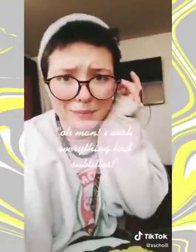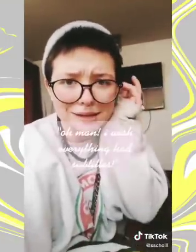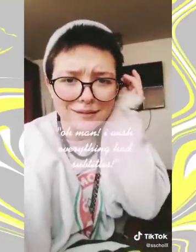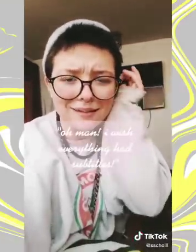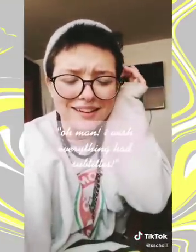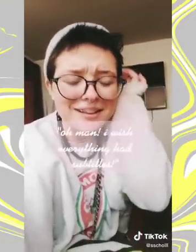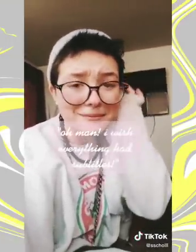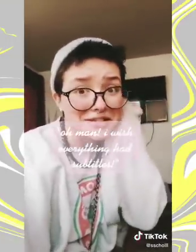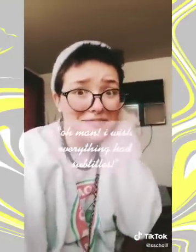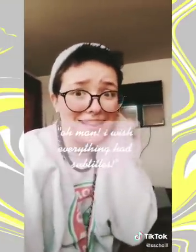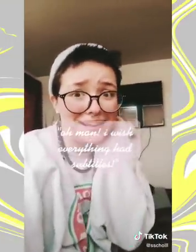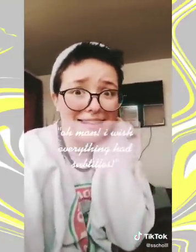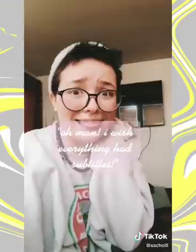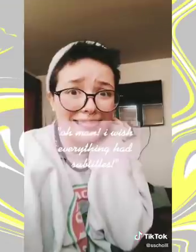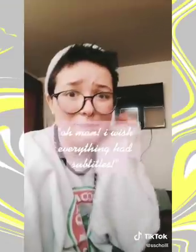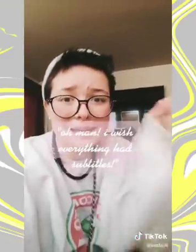man, I read everything in subtitles.